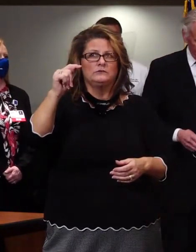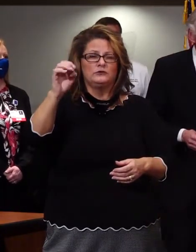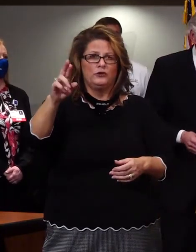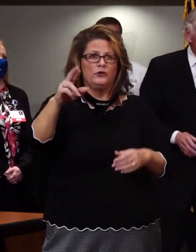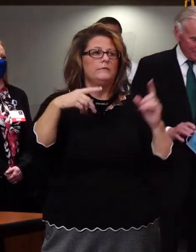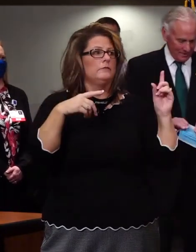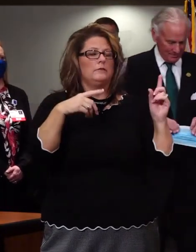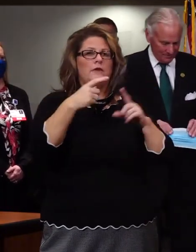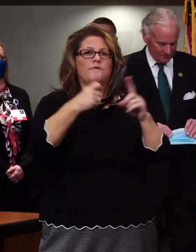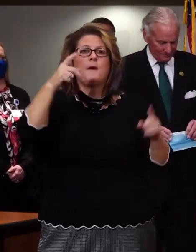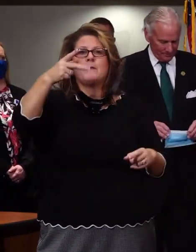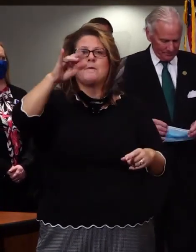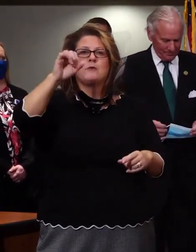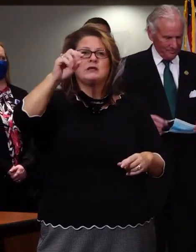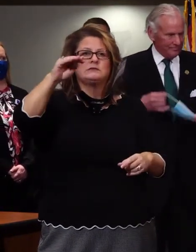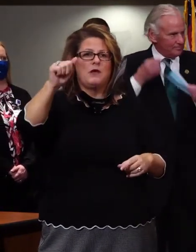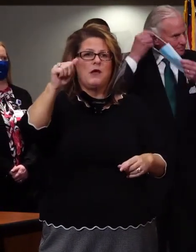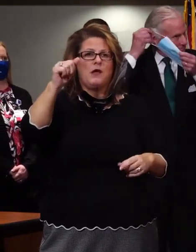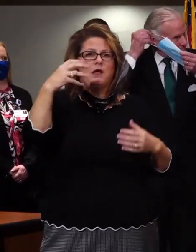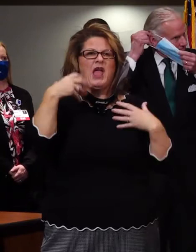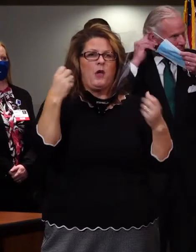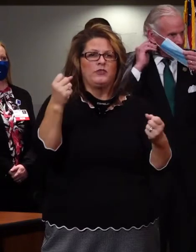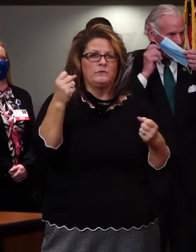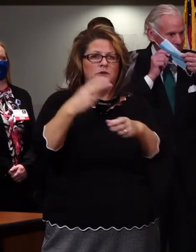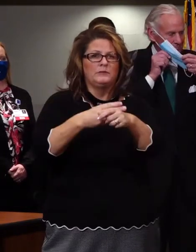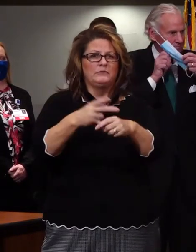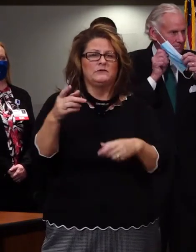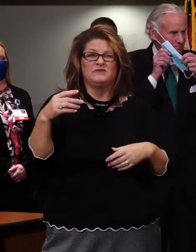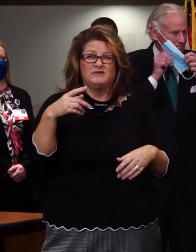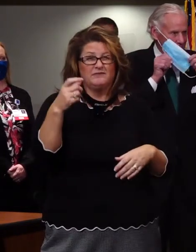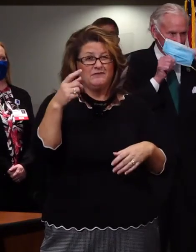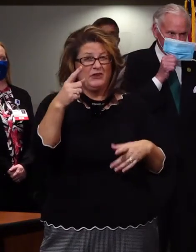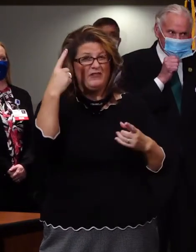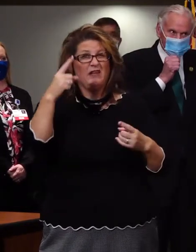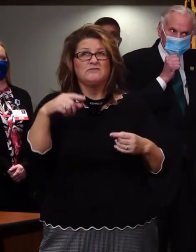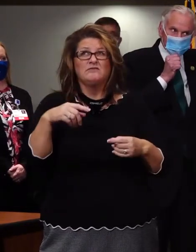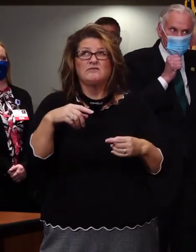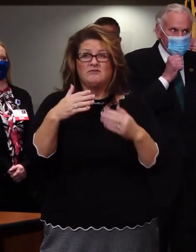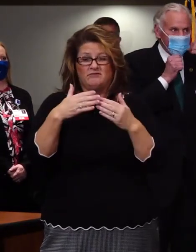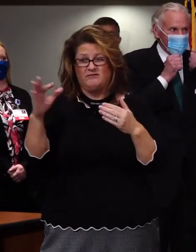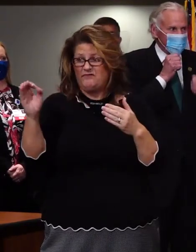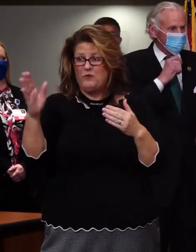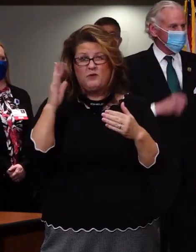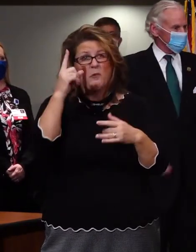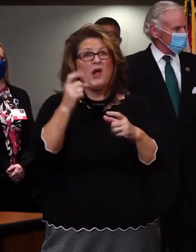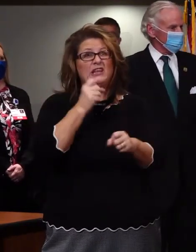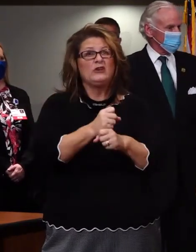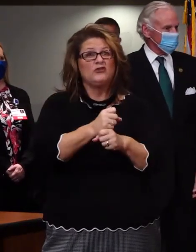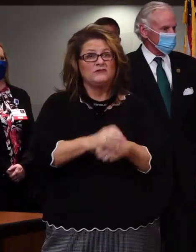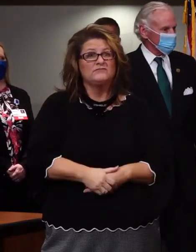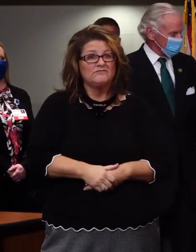Thank you, Governor. Yes, sir. It's hard to imagine we're close to 1 year into this process. We're all feeling the fatigue. We recognize that